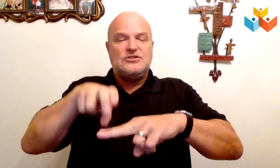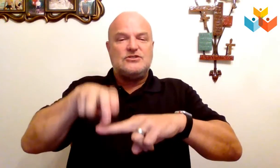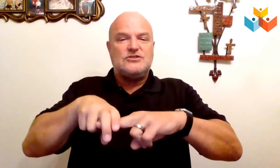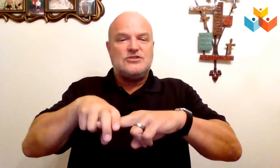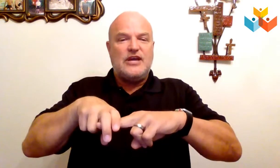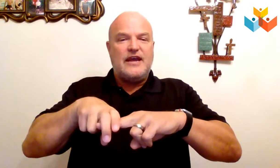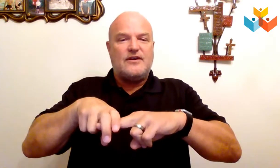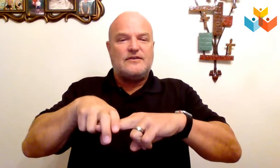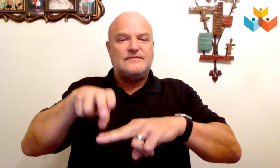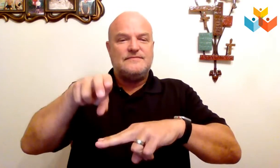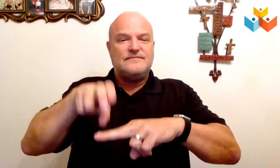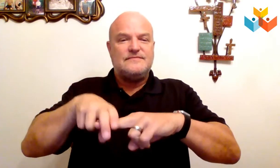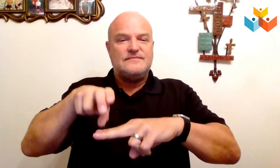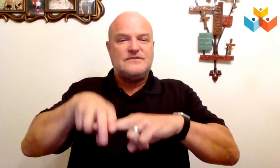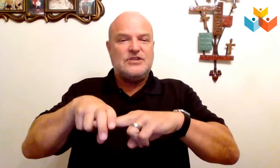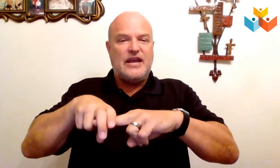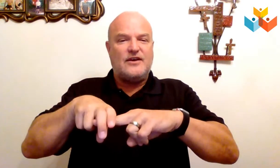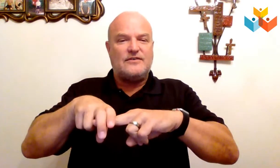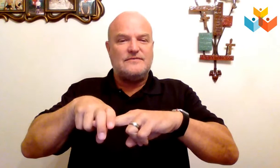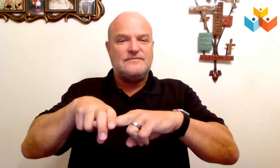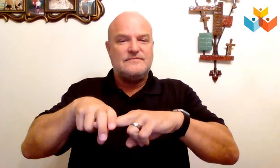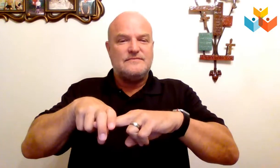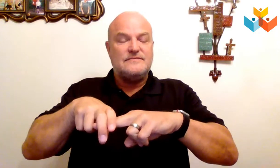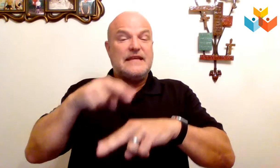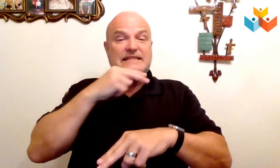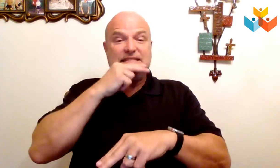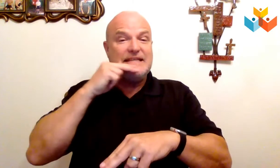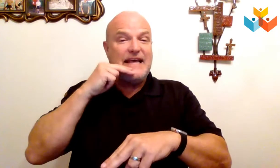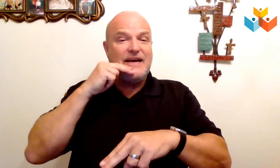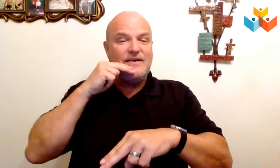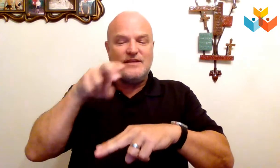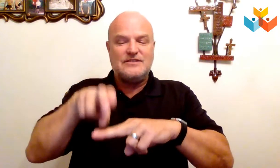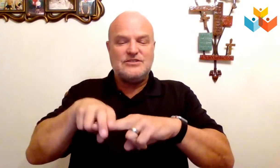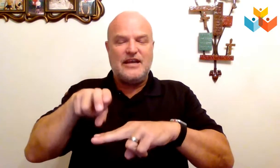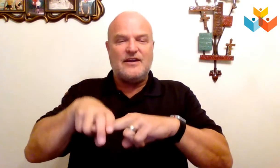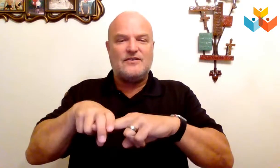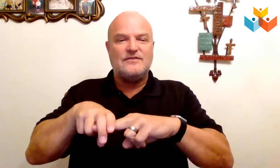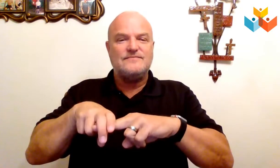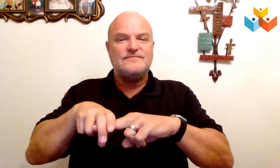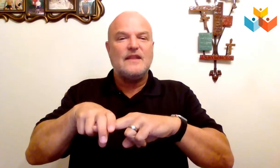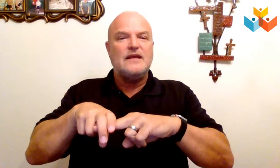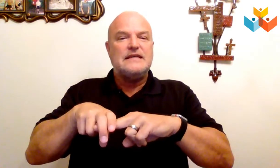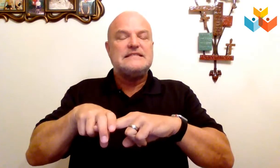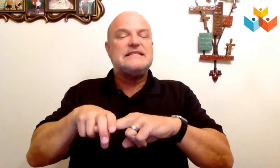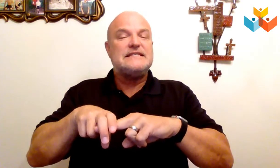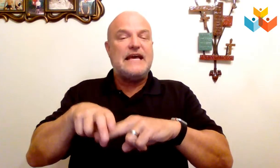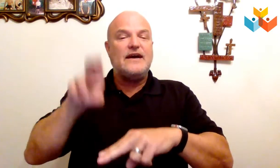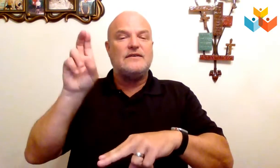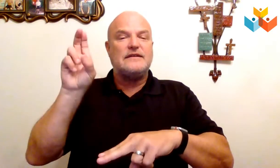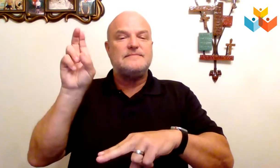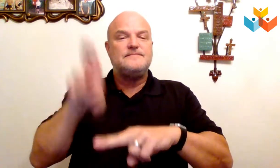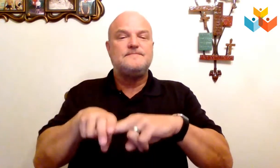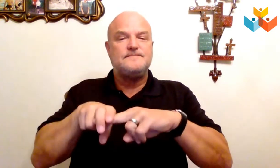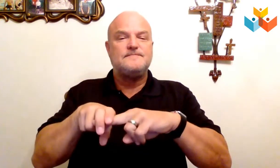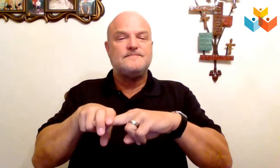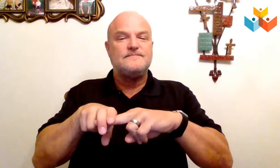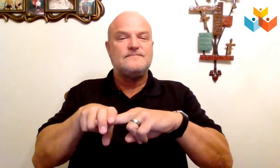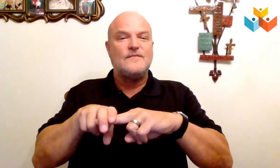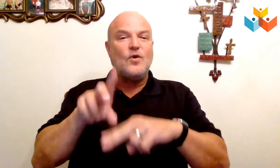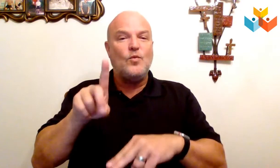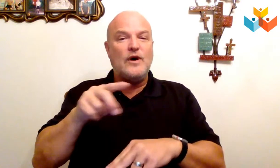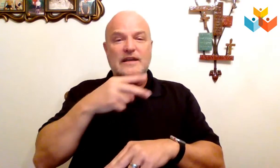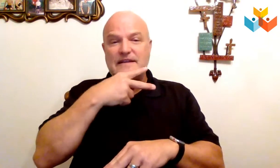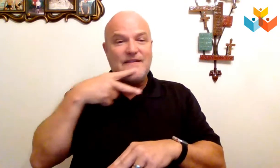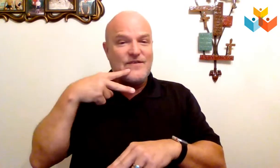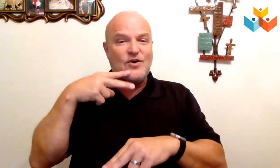Another one, chair. Chair. That's the noun. Chair. Sit down.